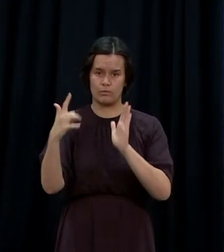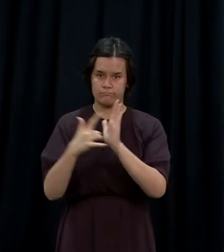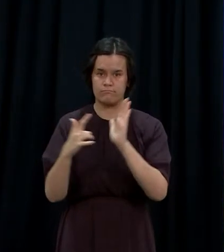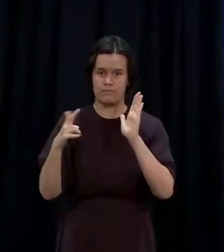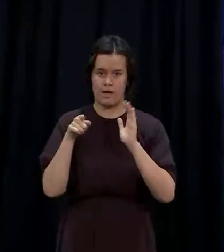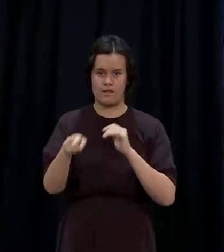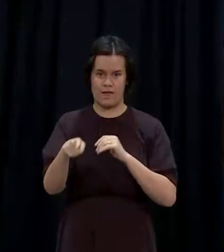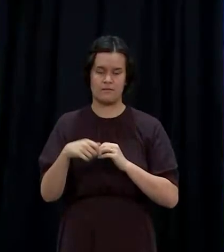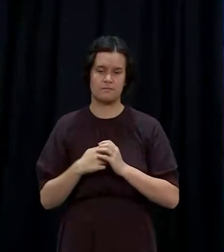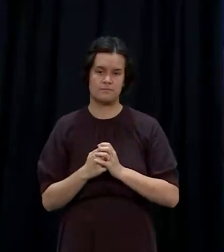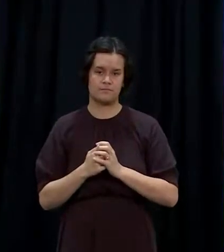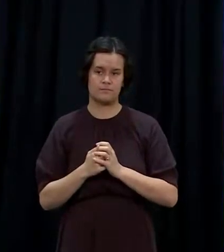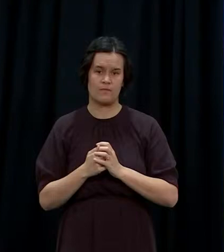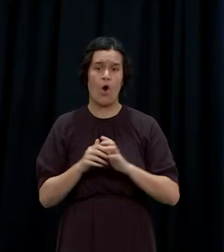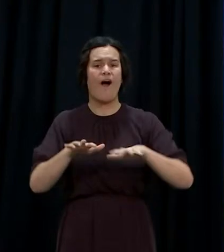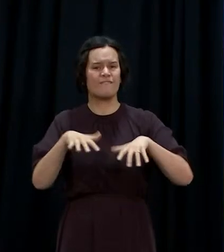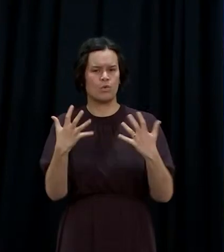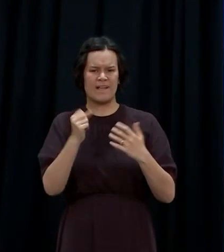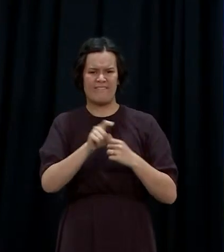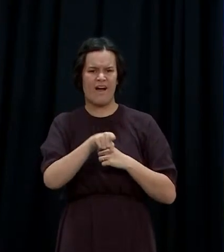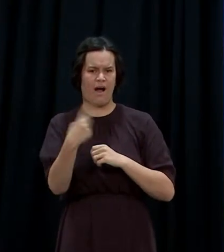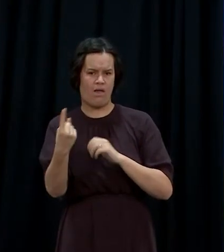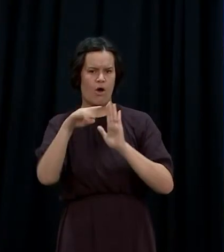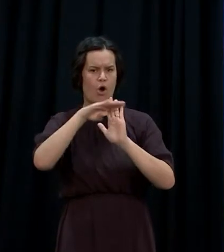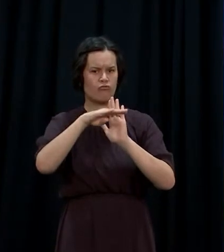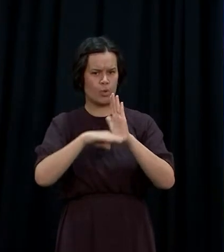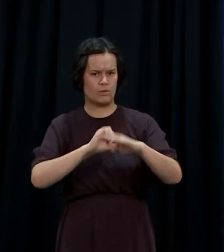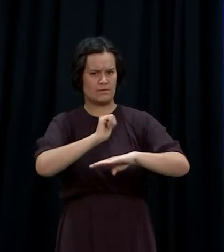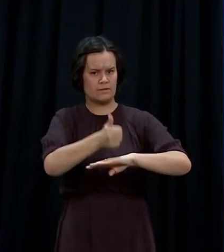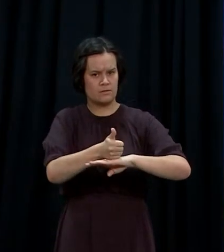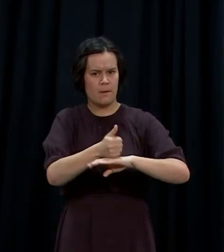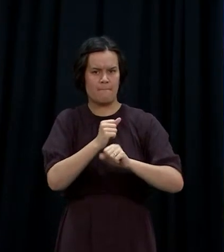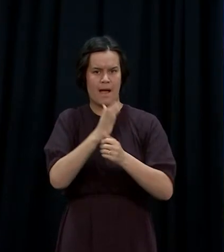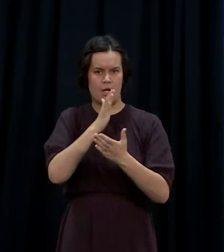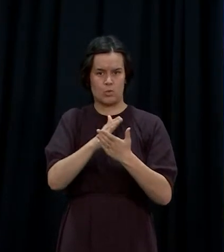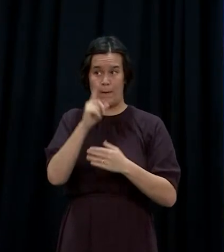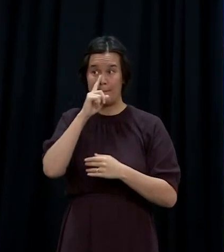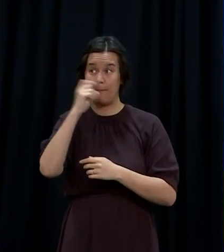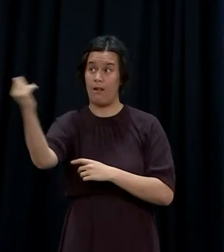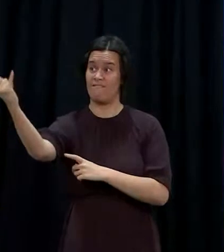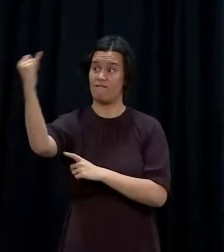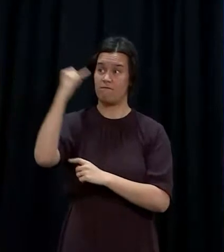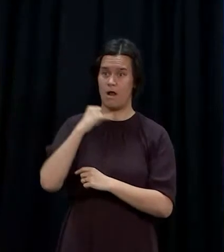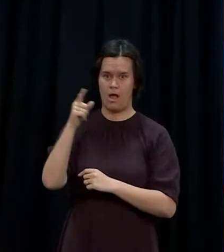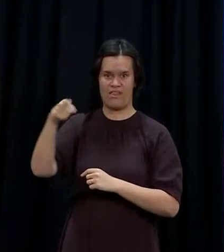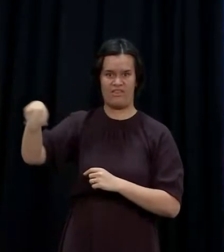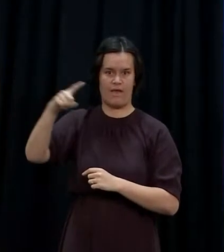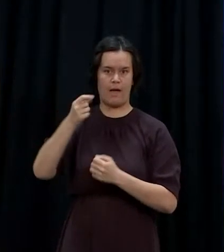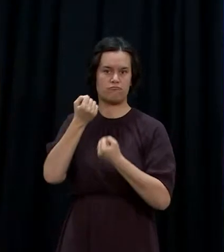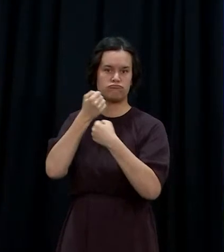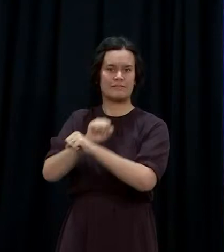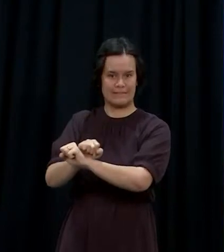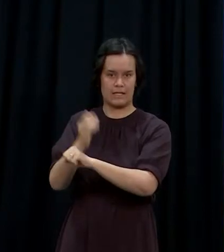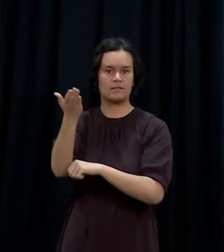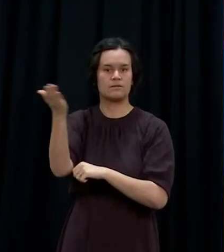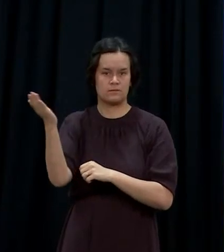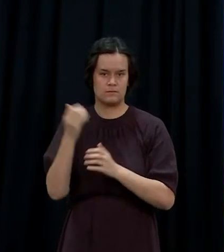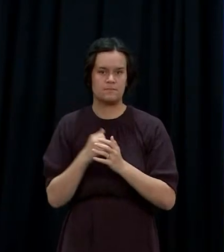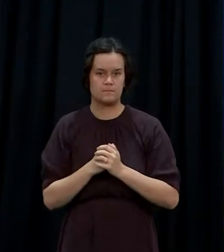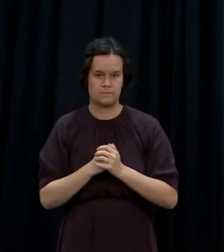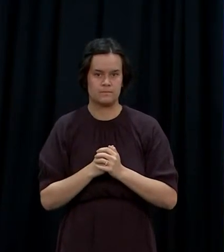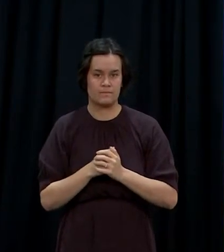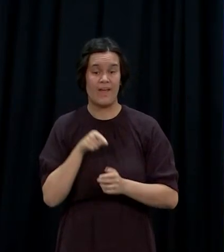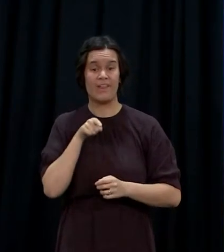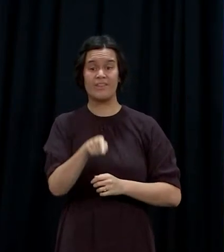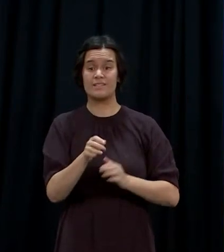happen. To minimise risk, there are additional health measures being put in place to protect these workers and their communities. The RSE scheme does have